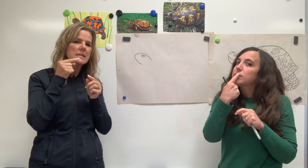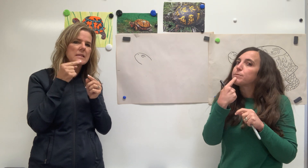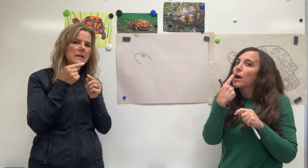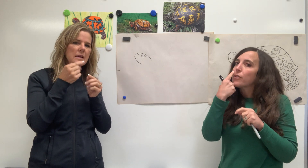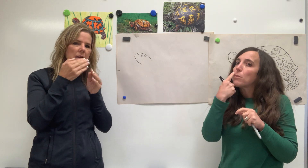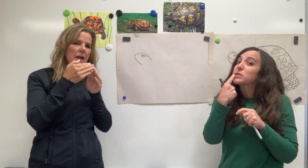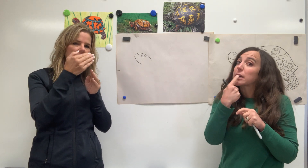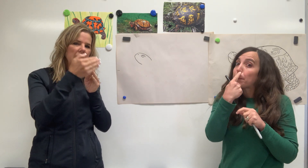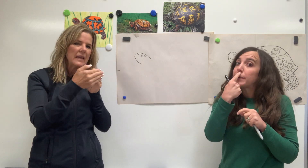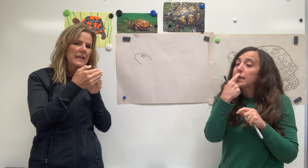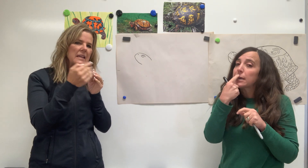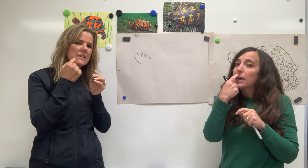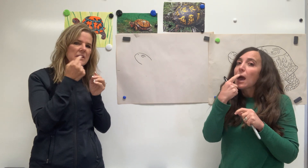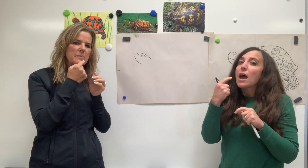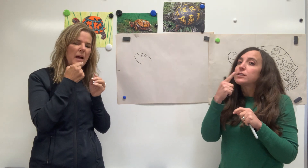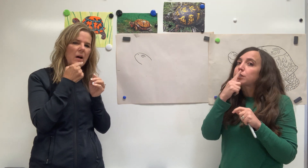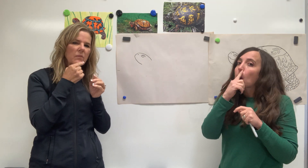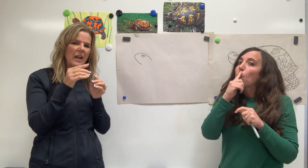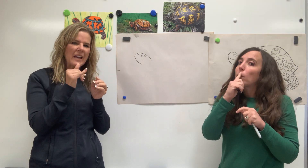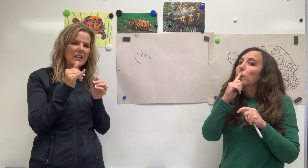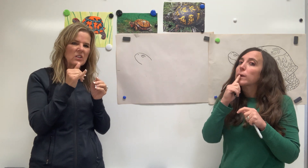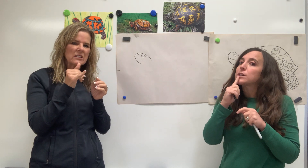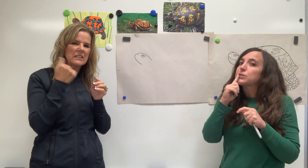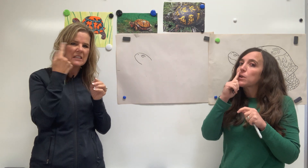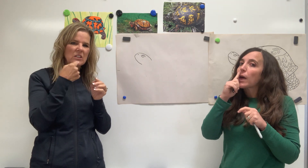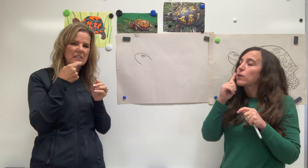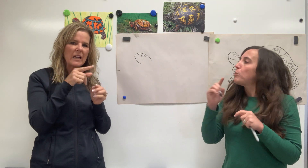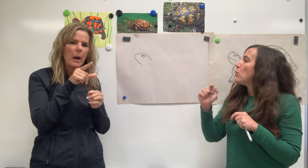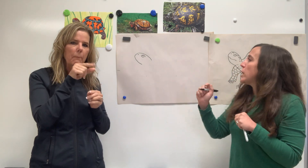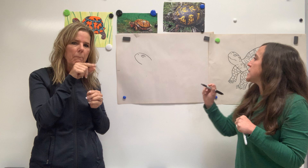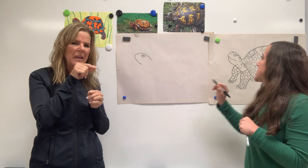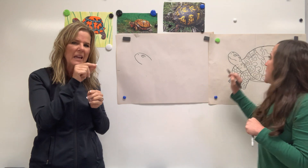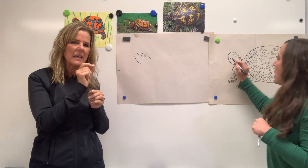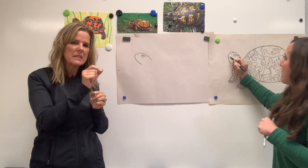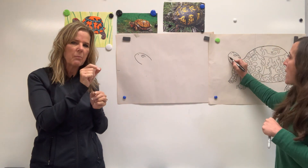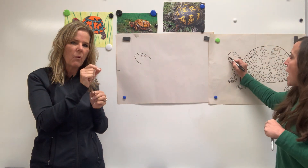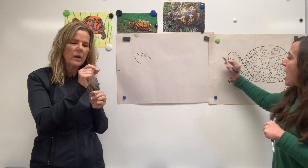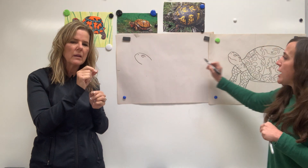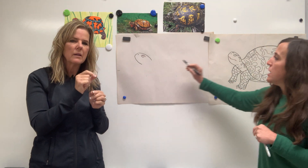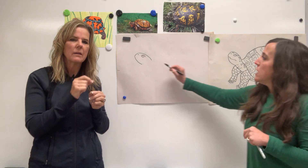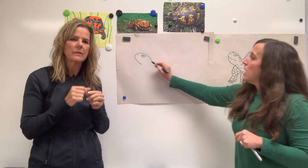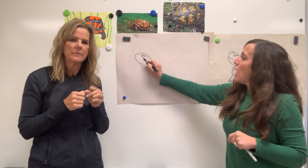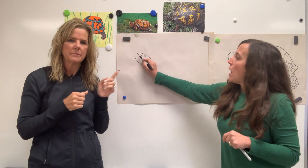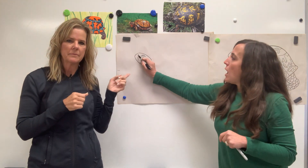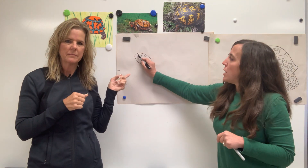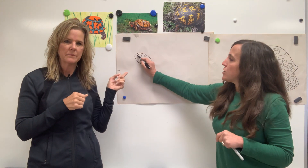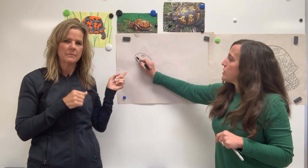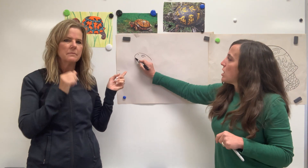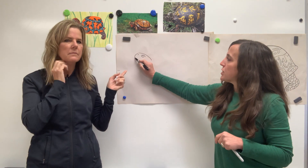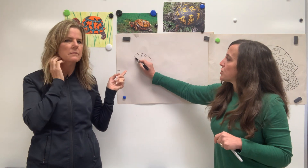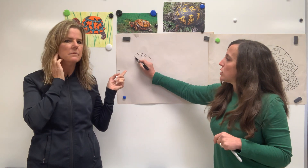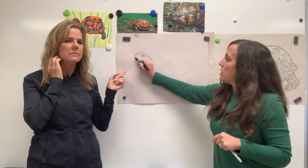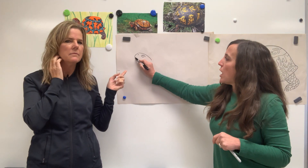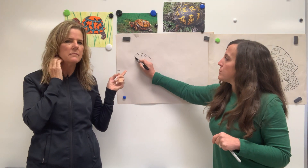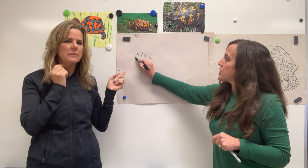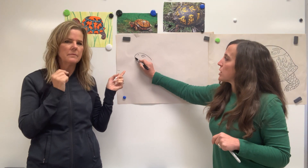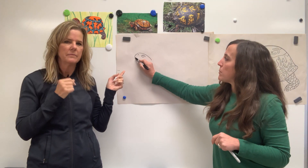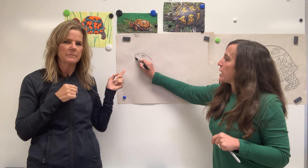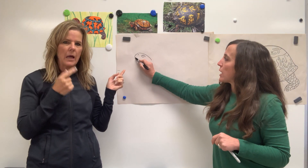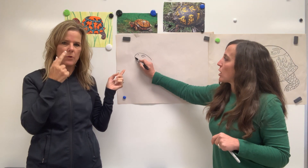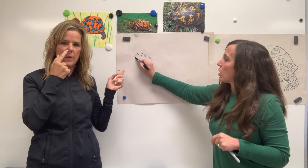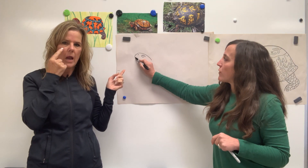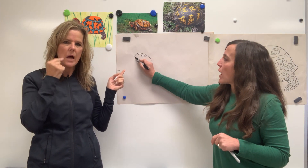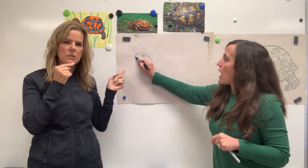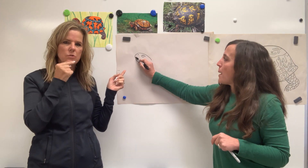the end of his mouth, almost like a beak. So we're gonna show that little point by under the nostril. I'm just